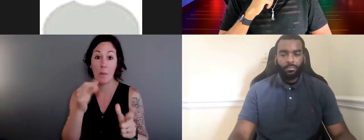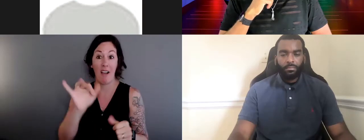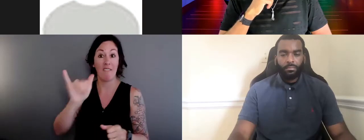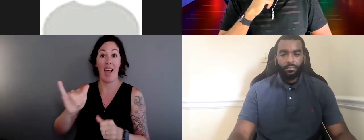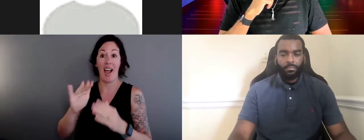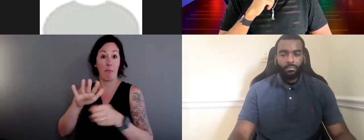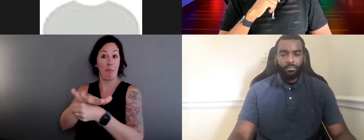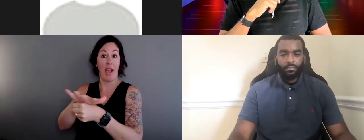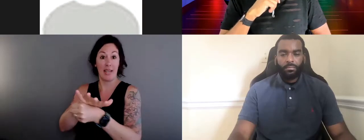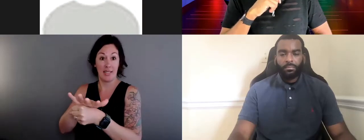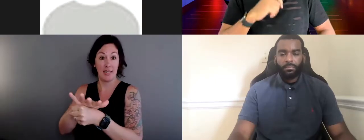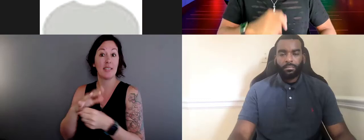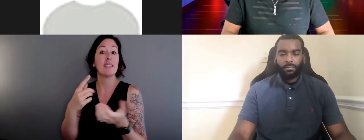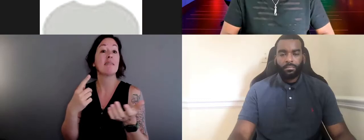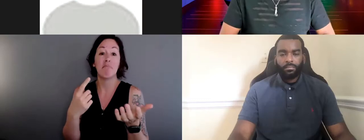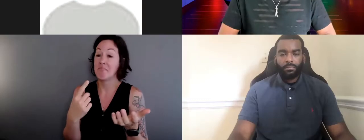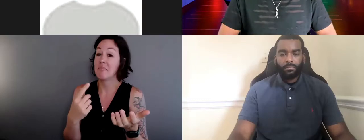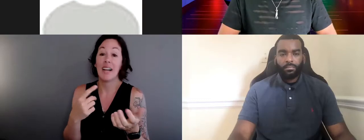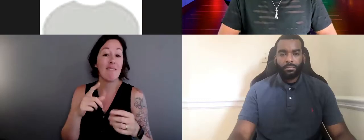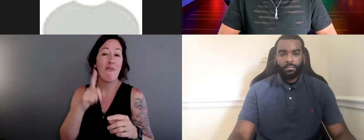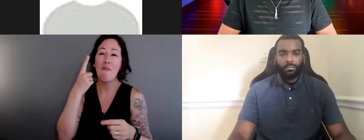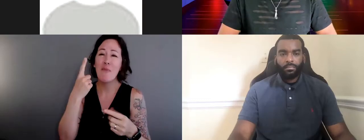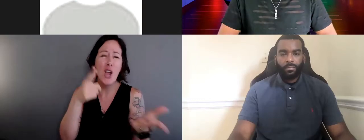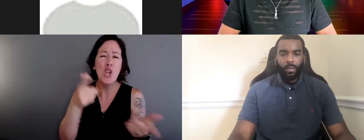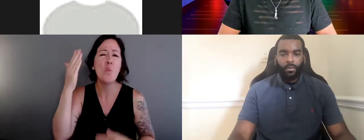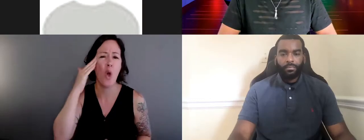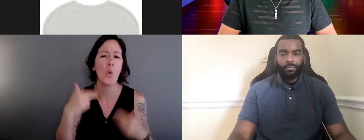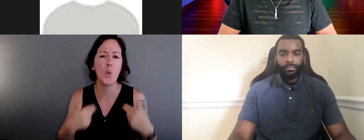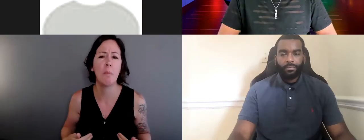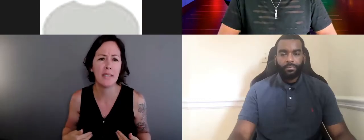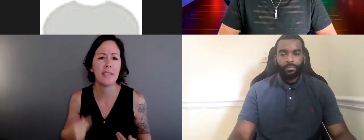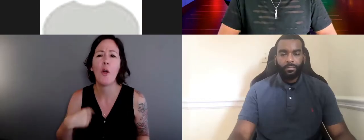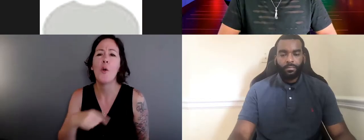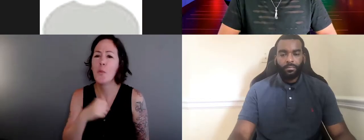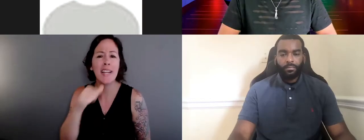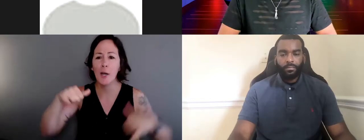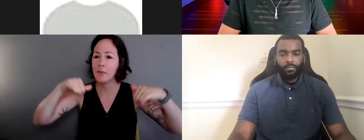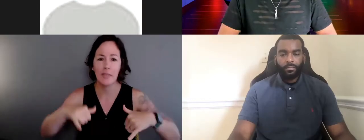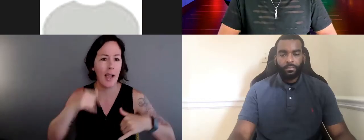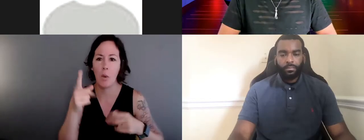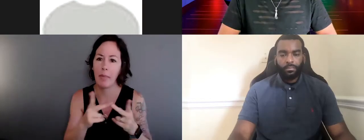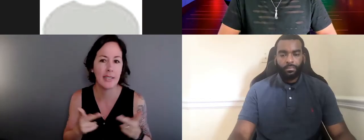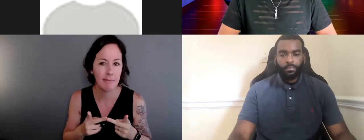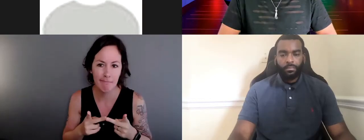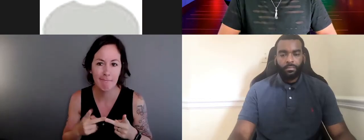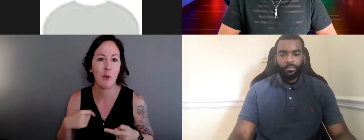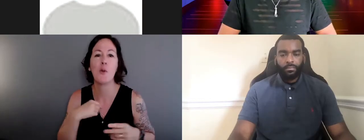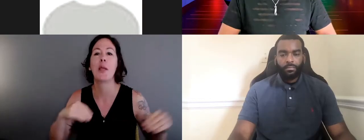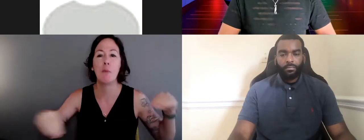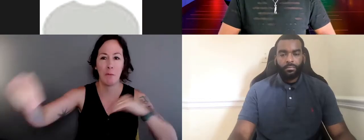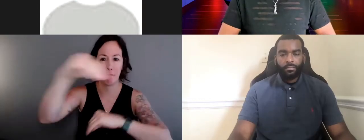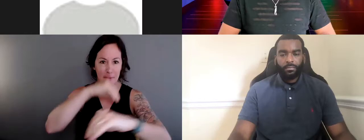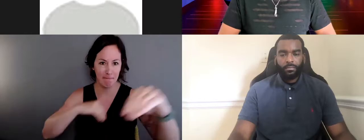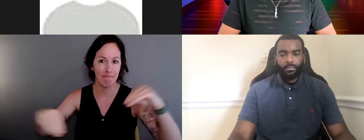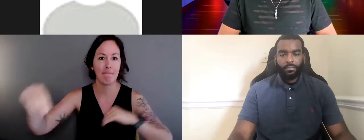around the world, and there is no correspondence between the sign languages and the spoken languages in their regional area. And as you